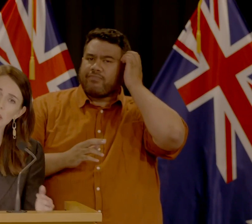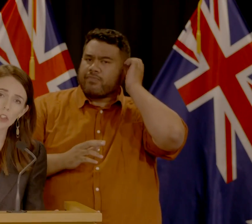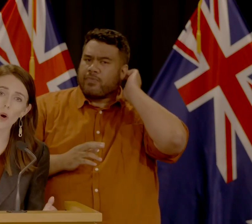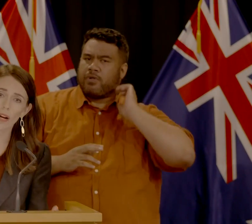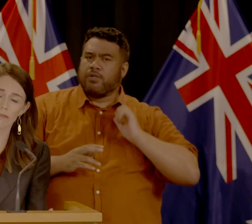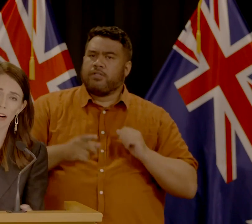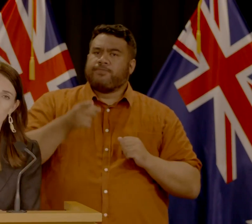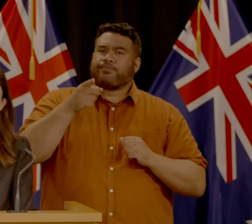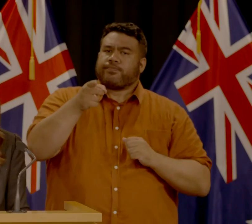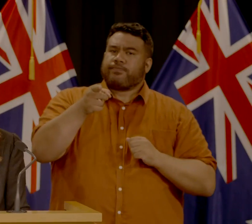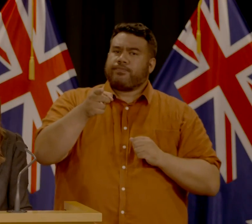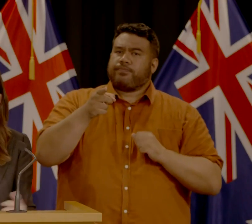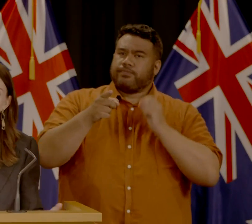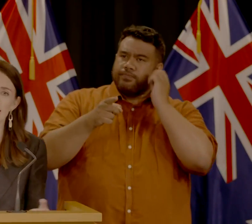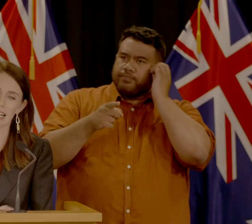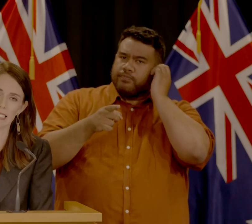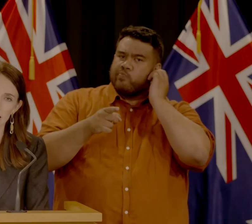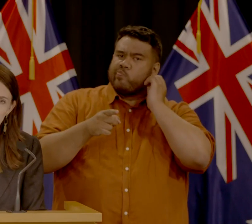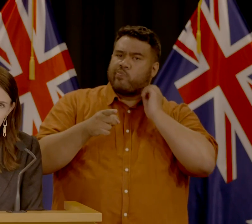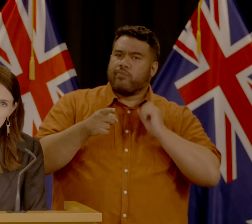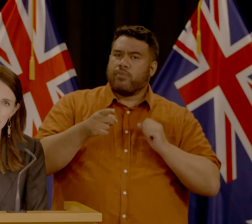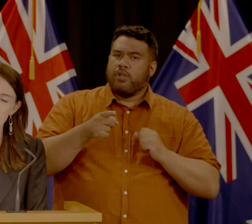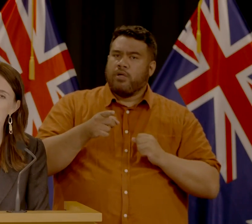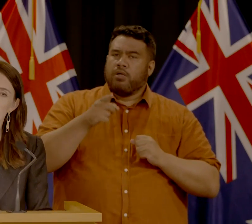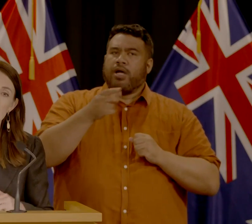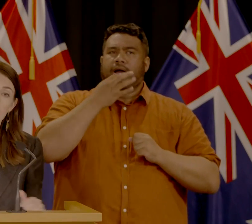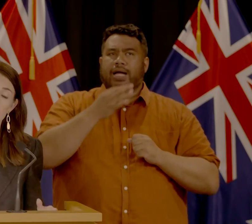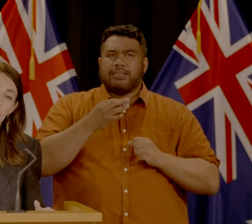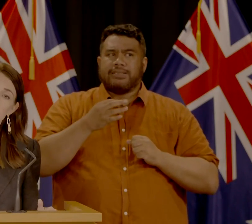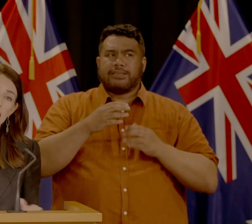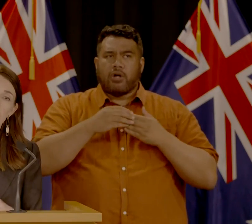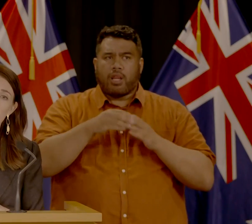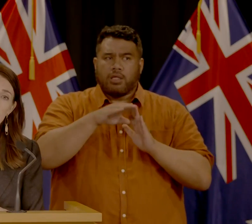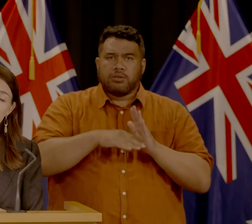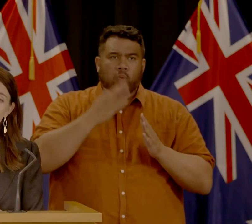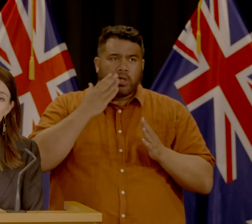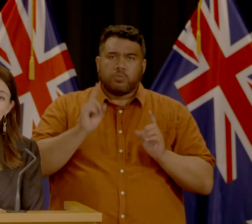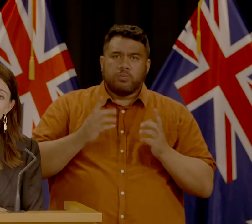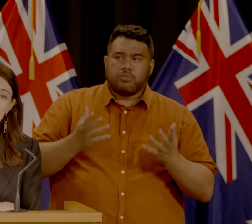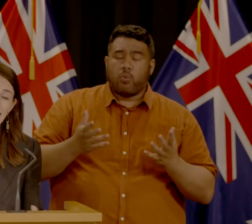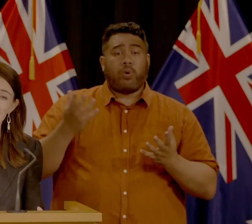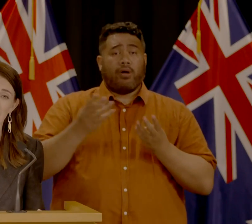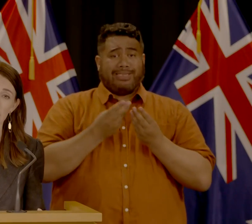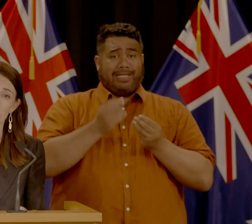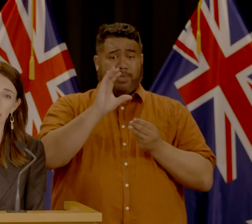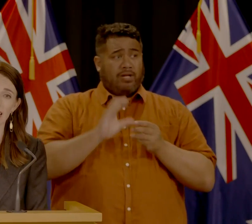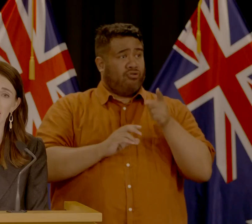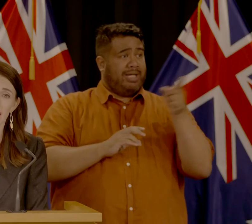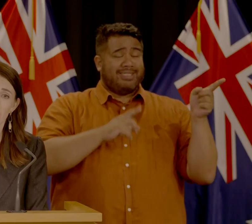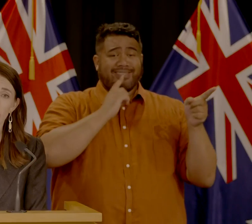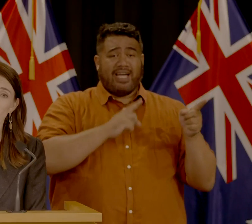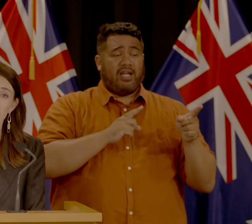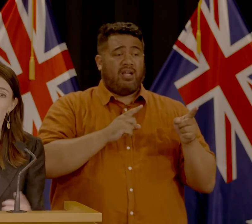Because there is no one framework. Everyone has done something different. Some countries have just put a cancellation in